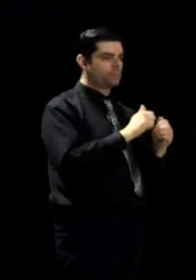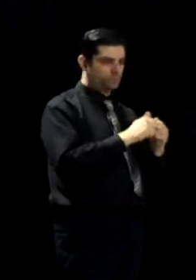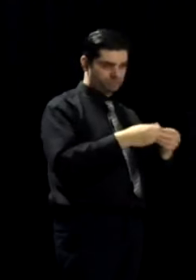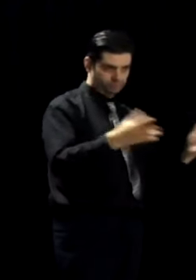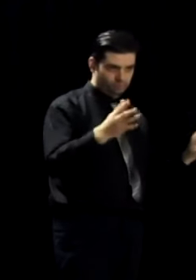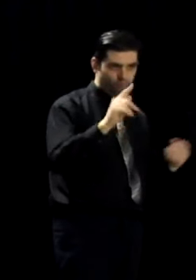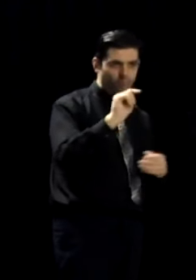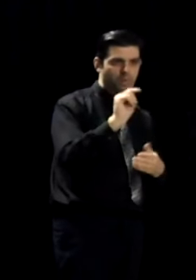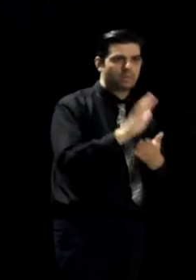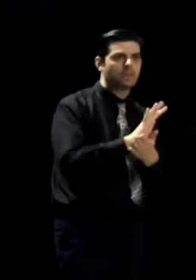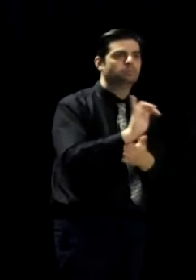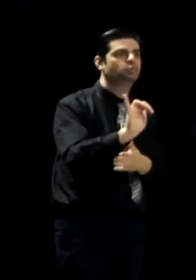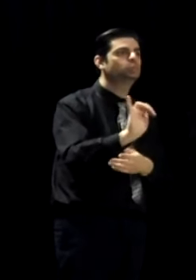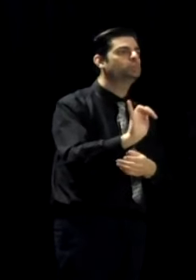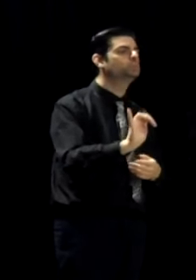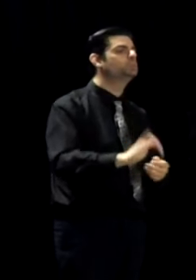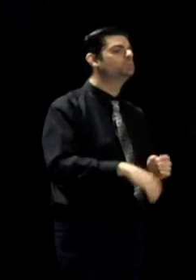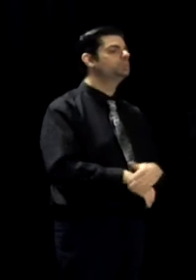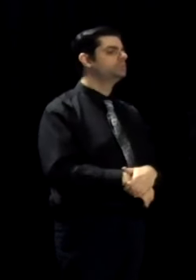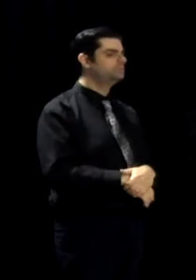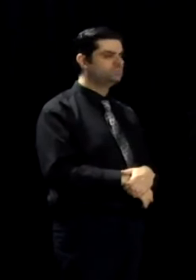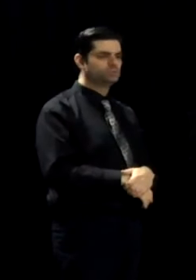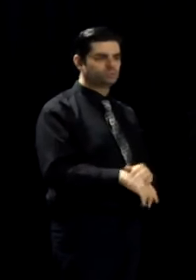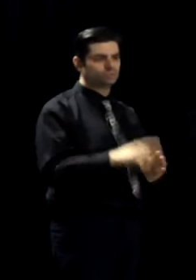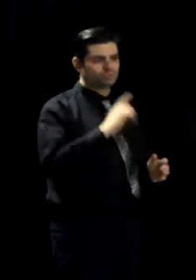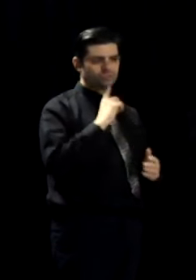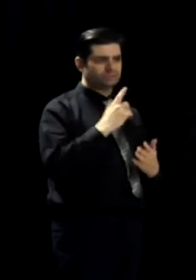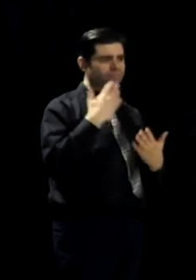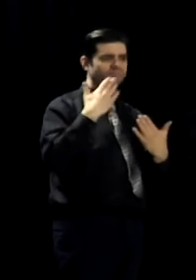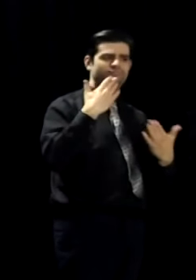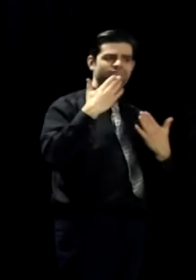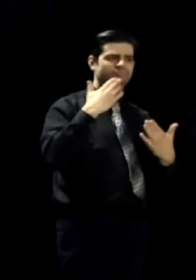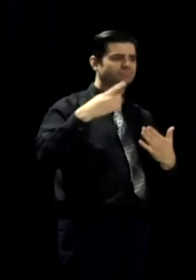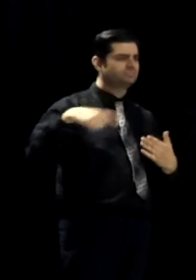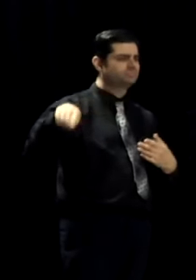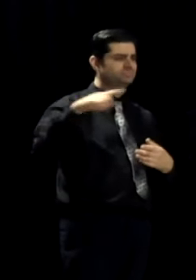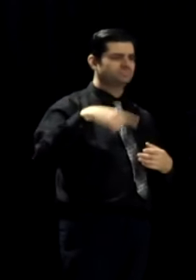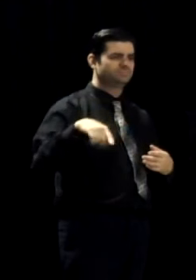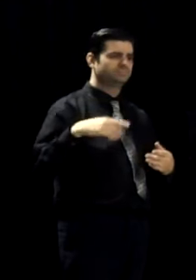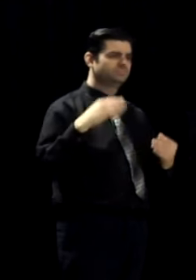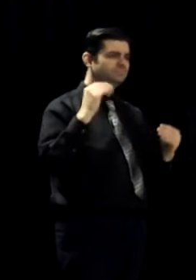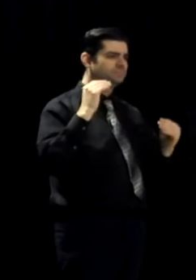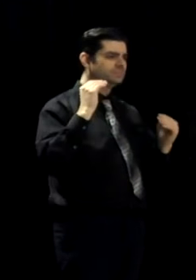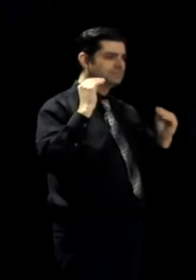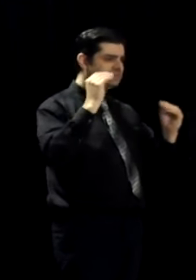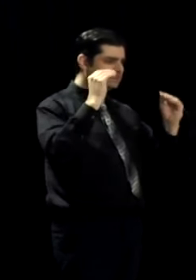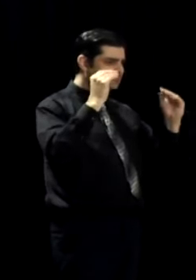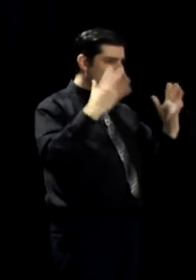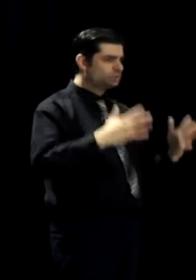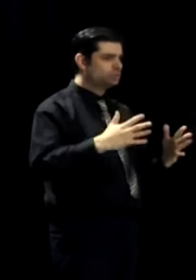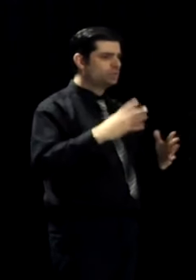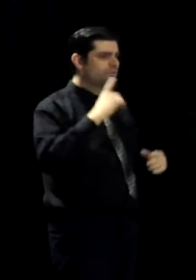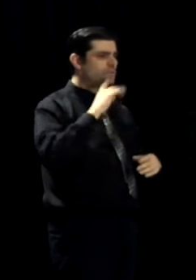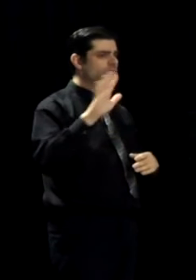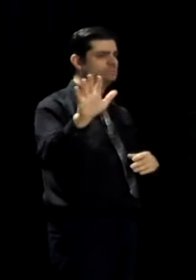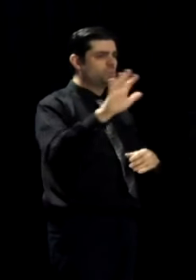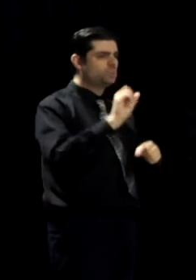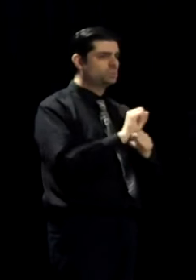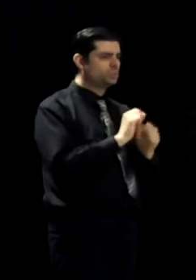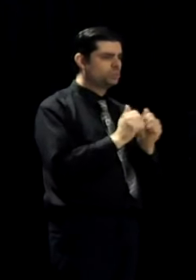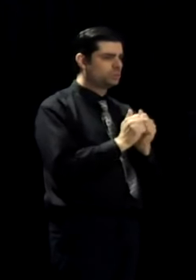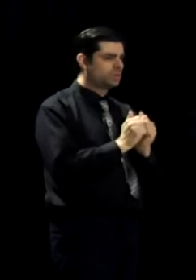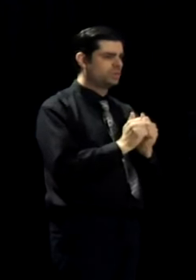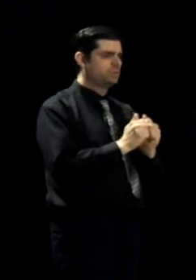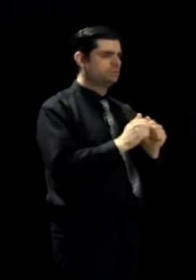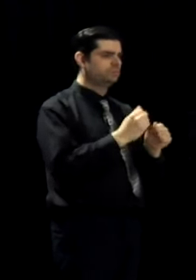again, I just wanted to thank all of our teachers, specifically for the work they're doing with their continuity of learning with the